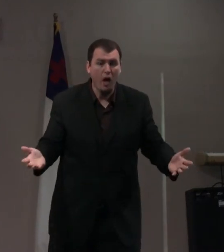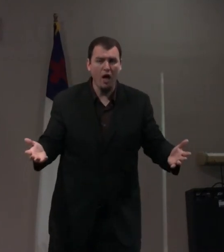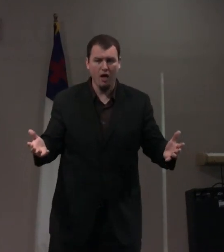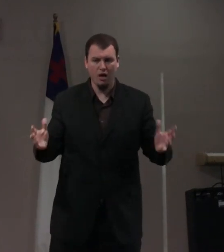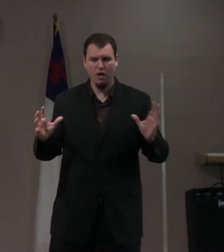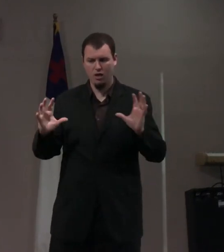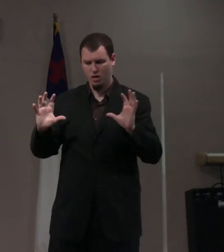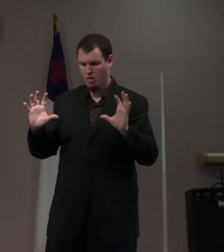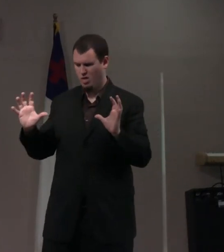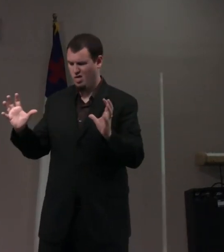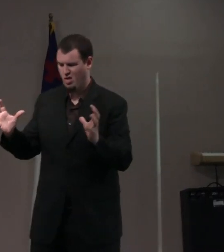our goal